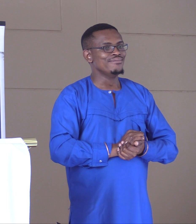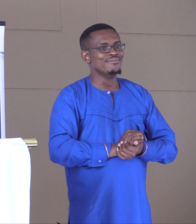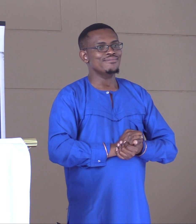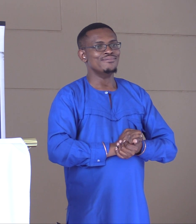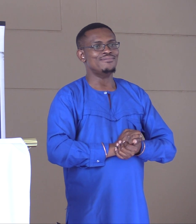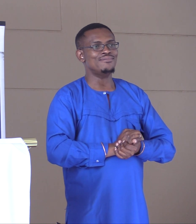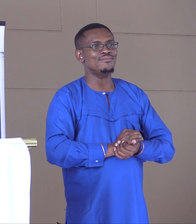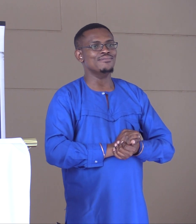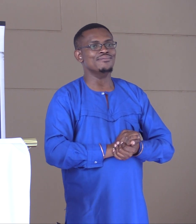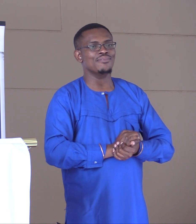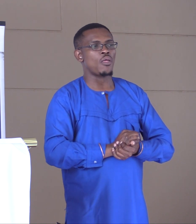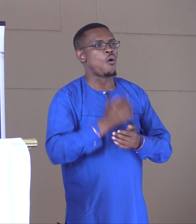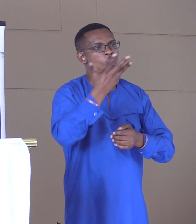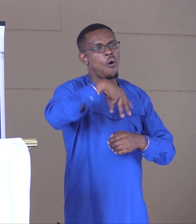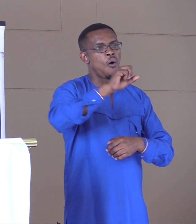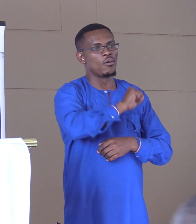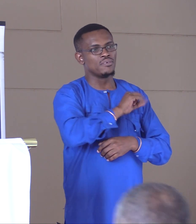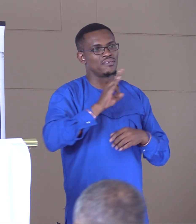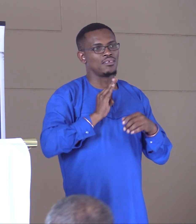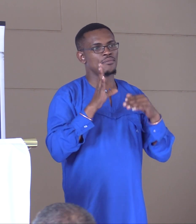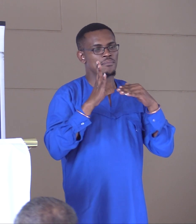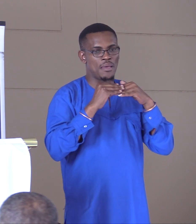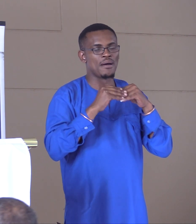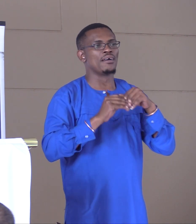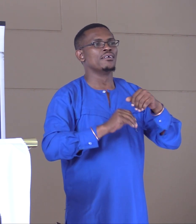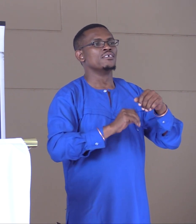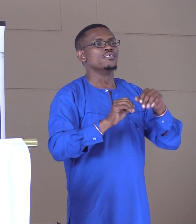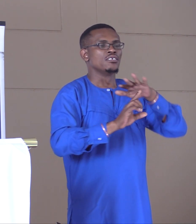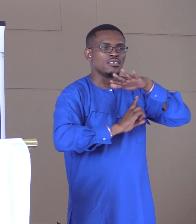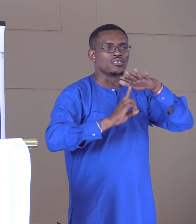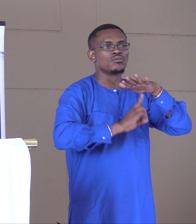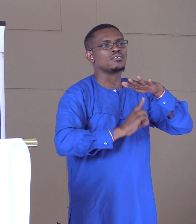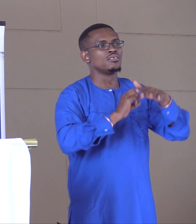Come on stage, please, all the staff members and district officials.